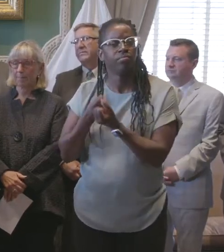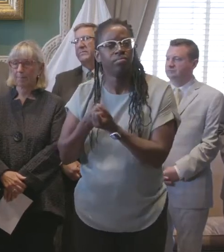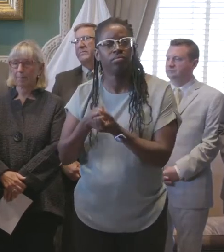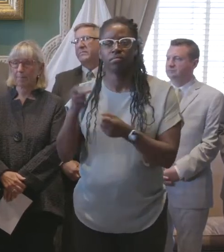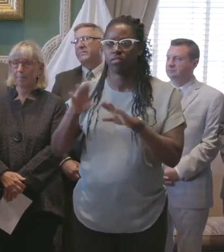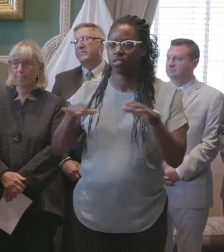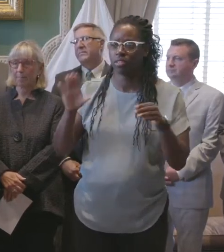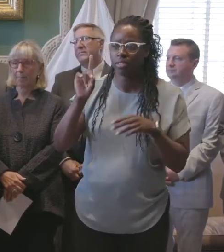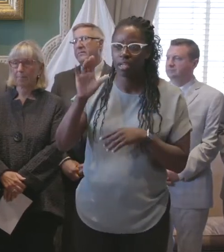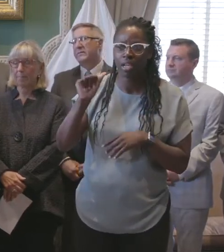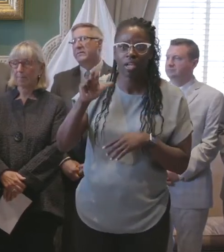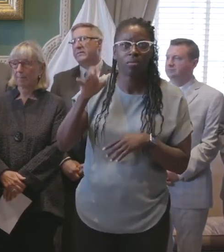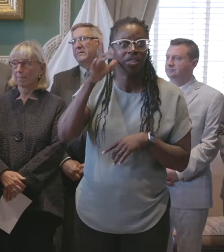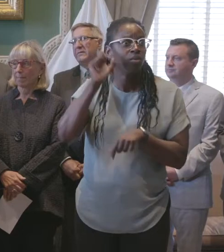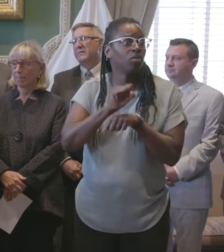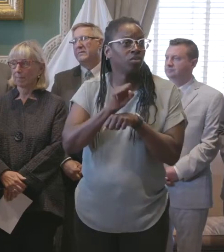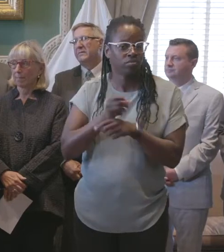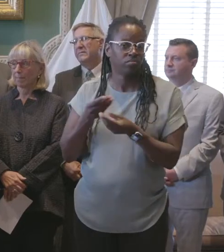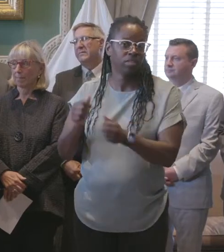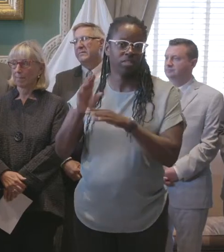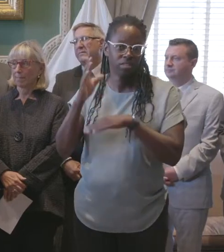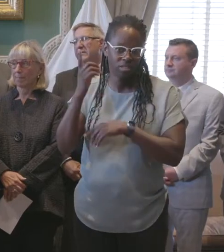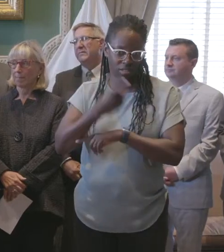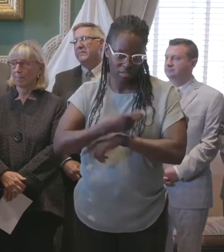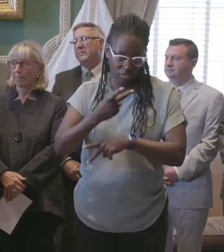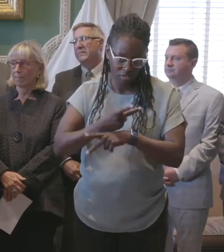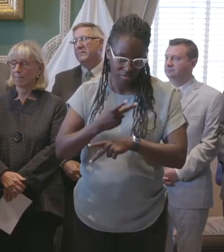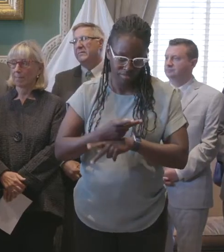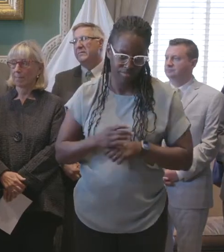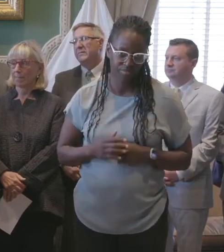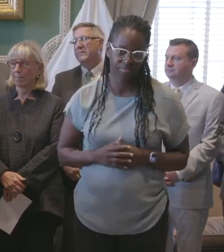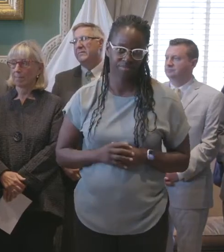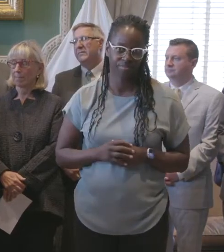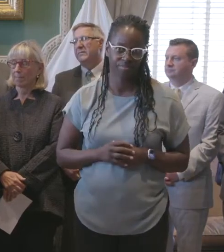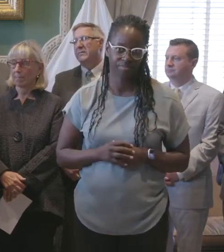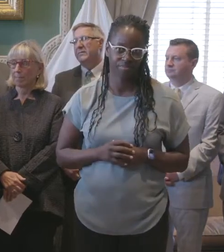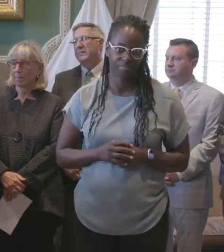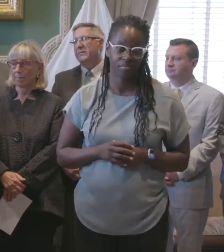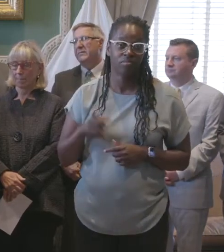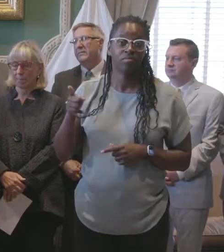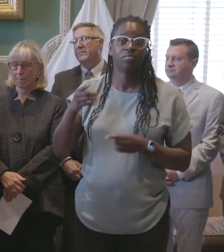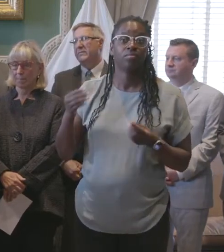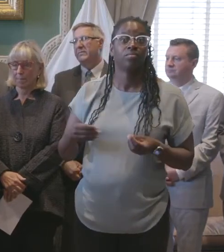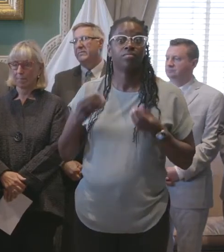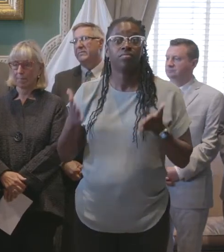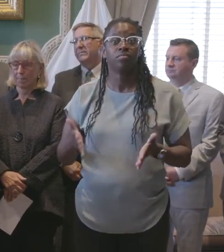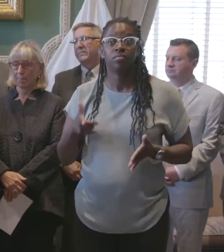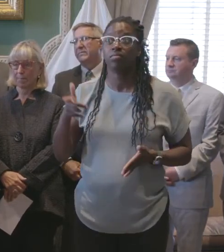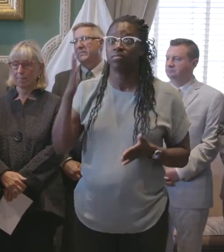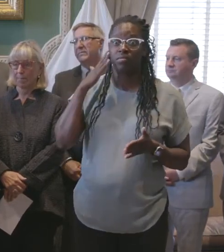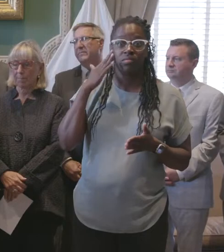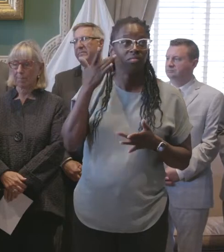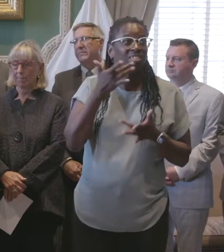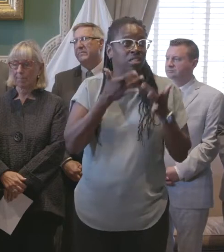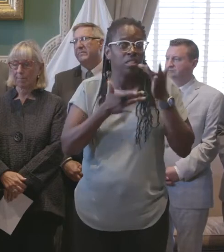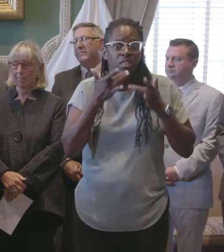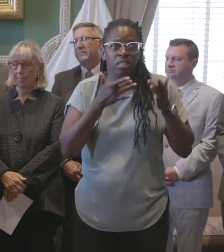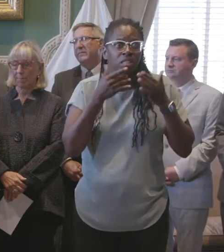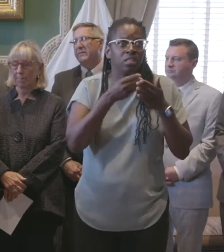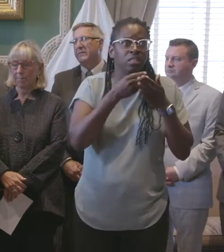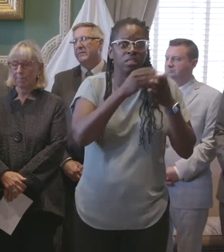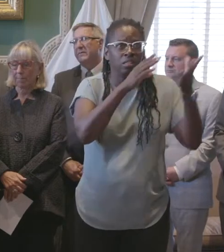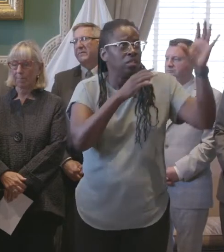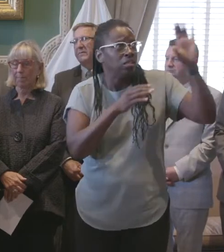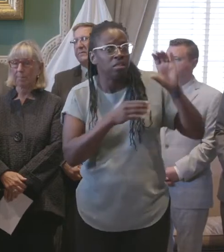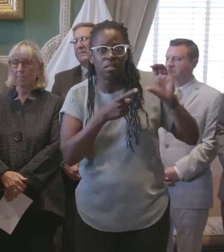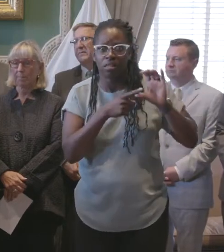means not only that providers will survive, but we'll have more opportunity to make sure that kids in our state have child care